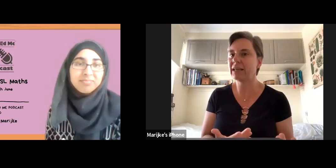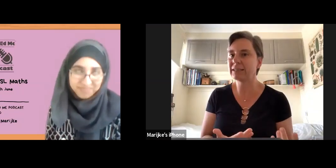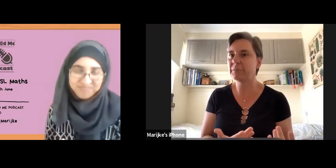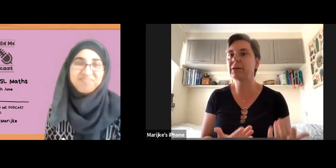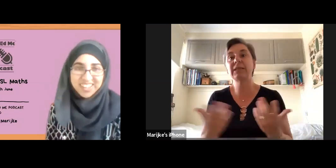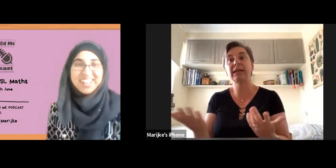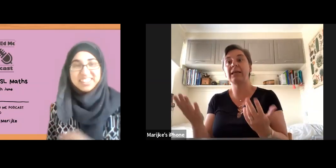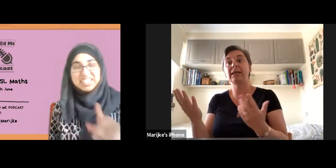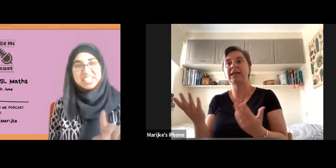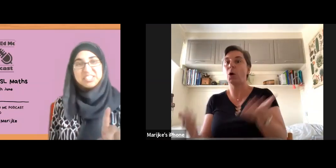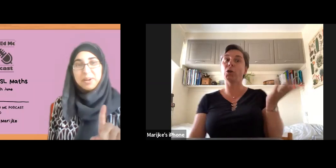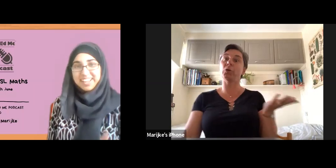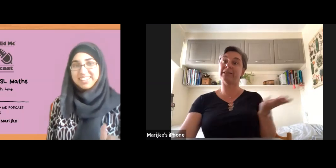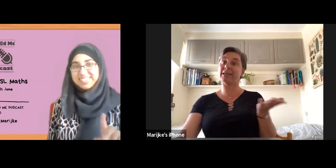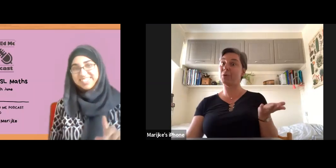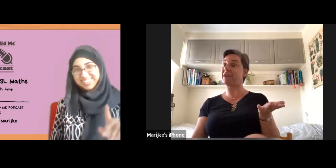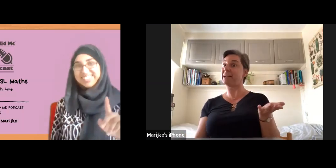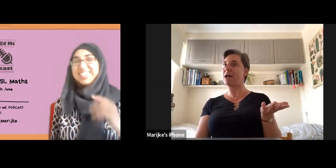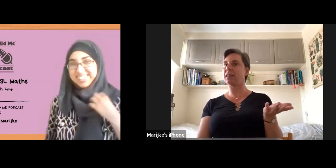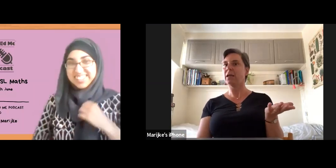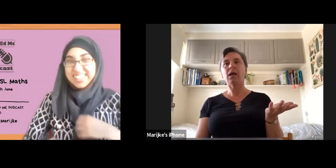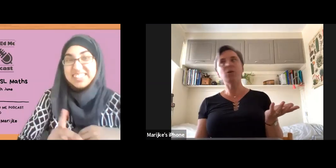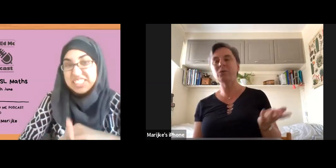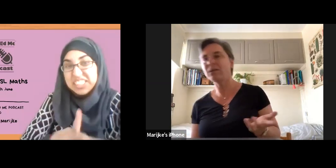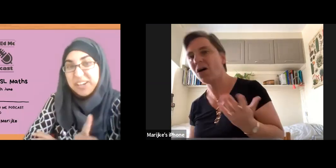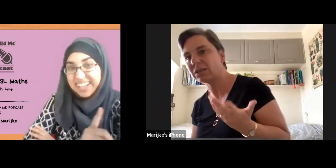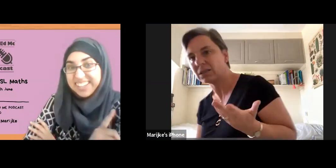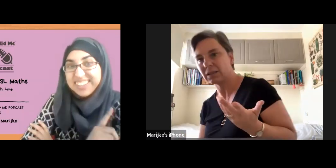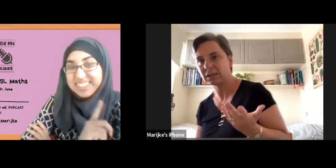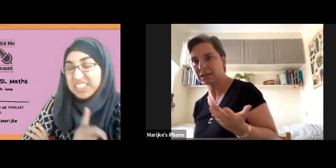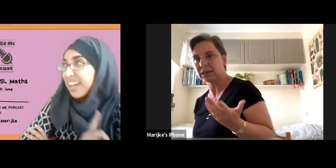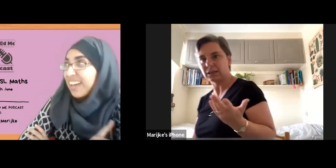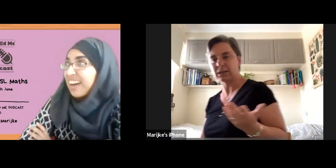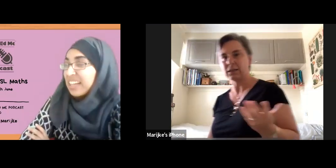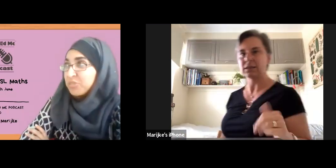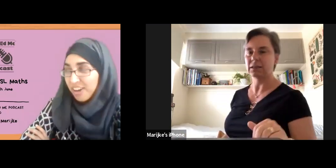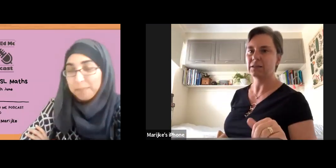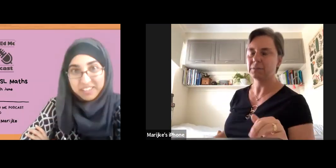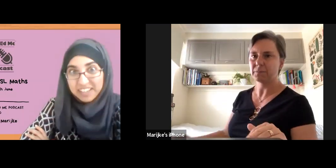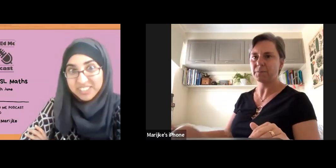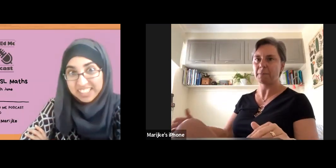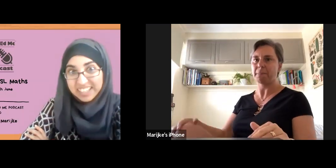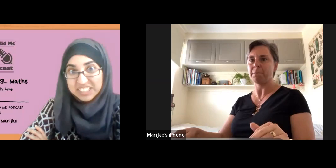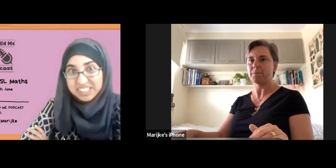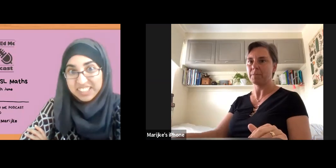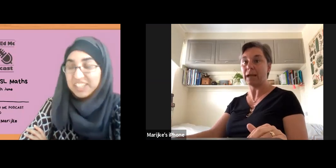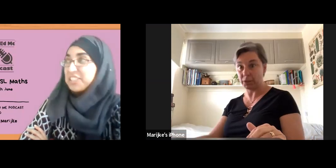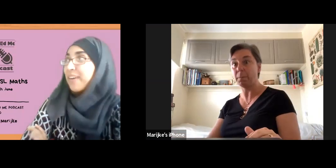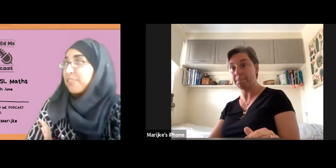answer, because they can see, where, look, they're doing very well. No, they're not. This is where I am not a big fan of TAs. So I've worked